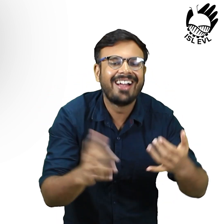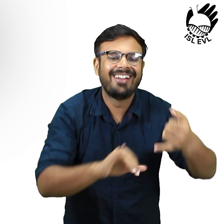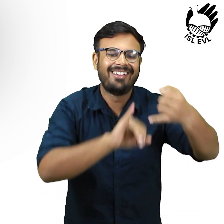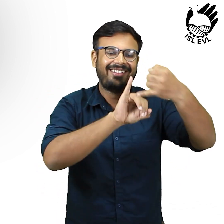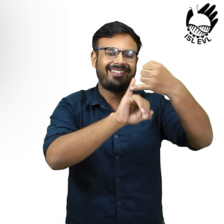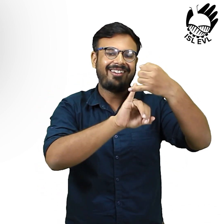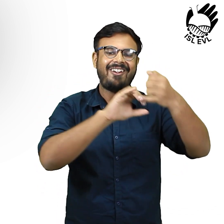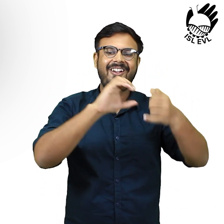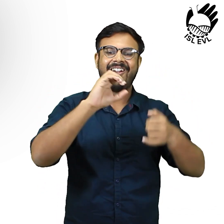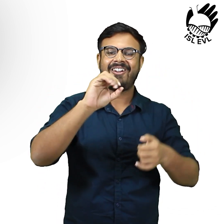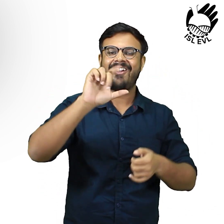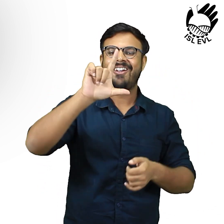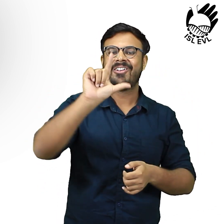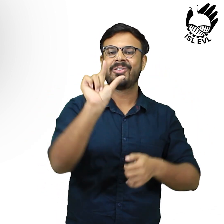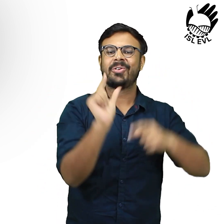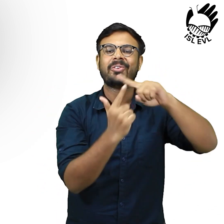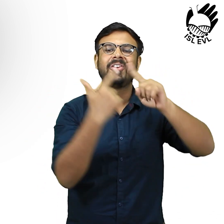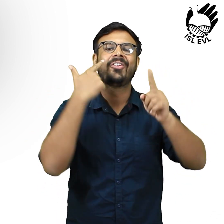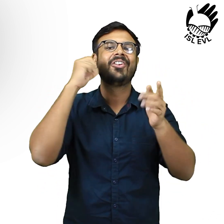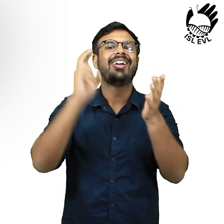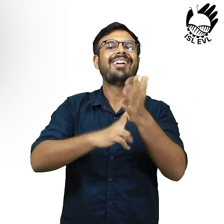then the end result will be called a solution.